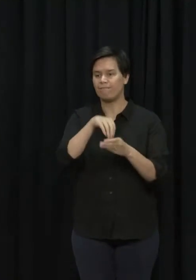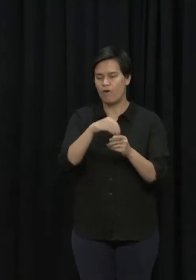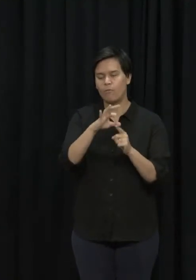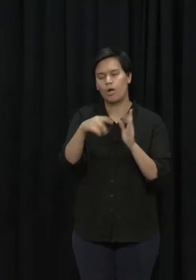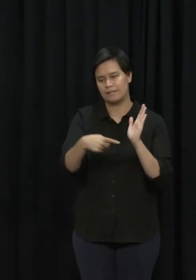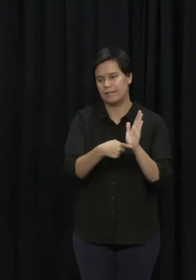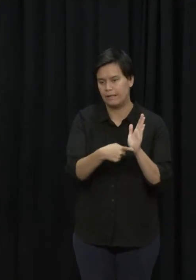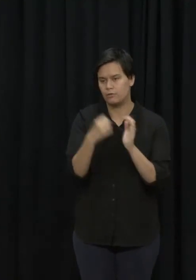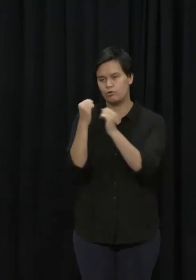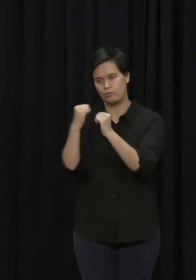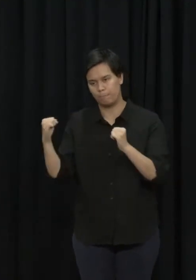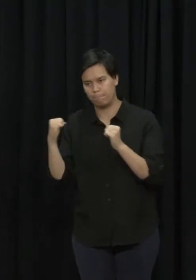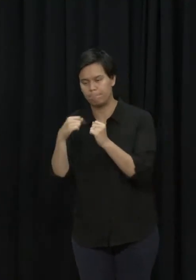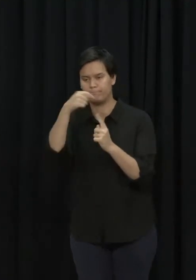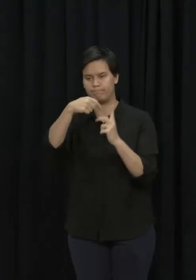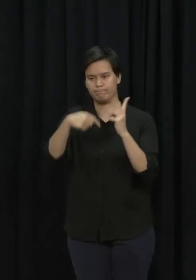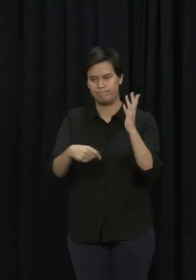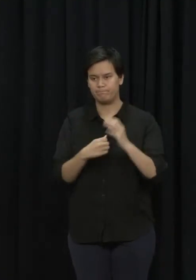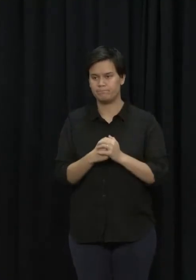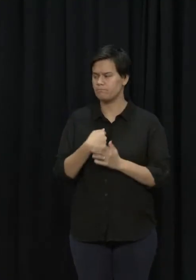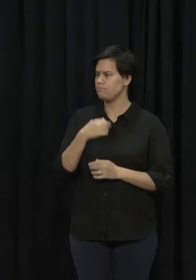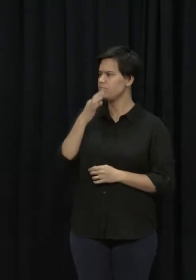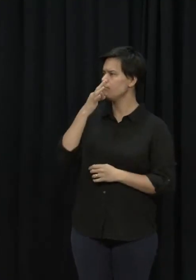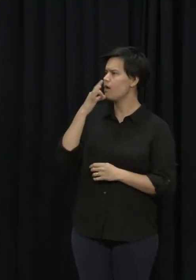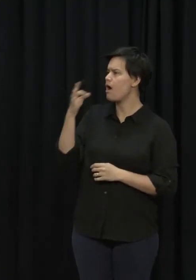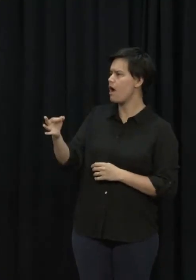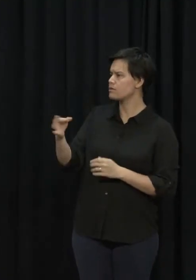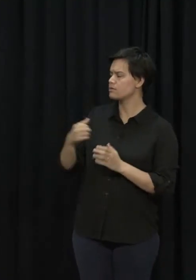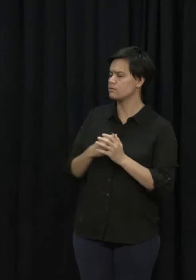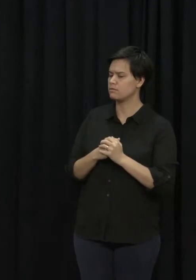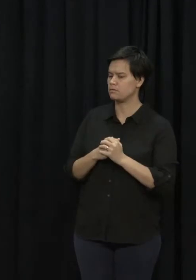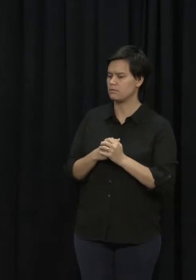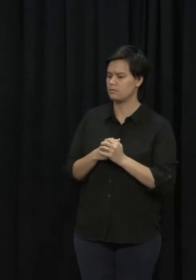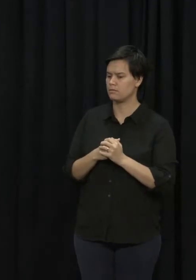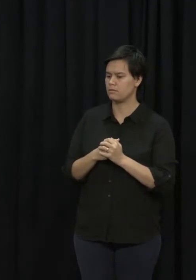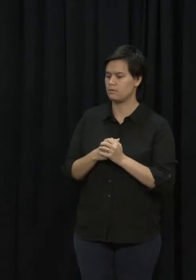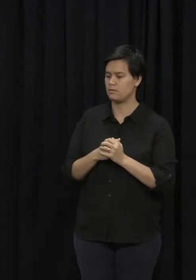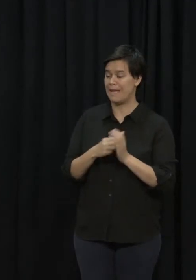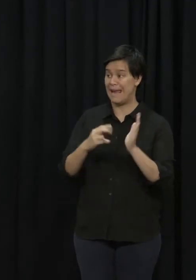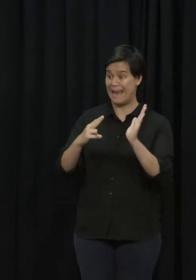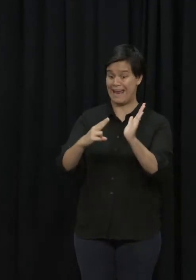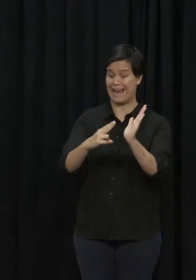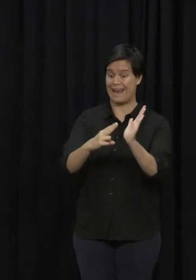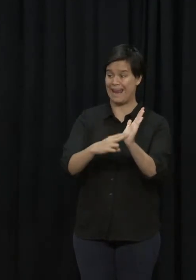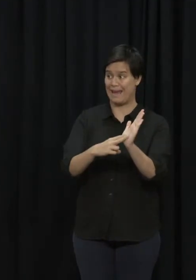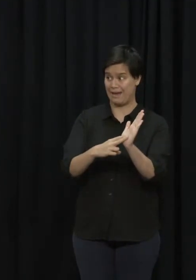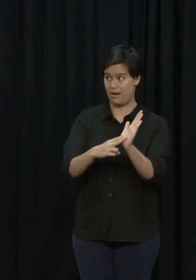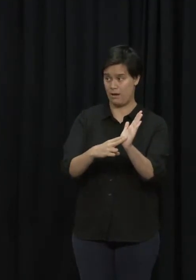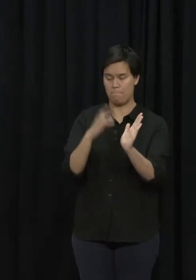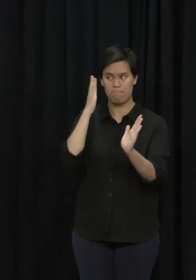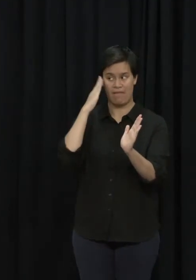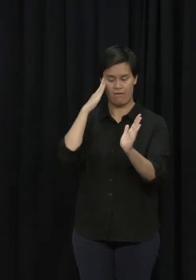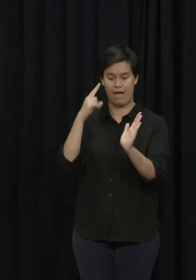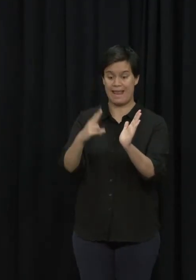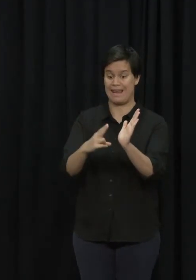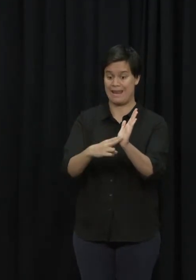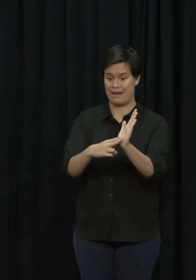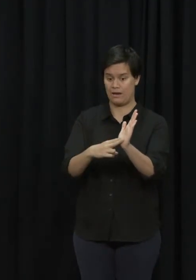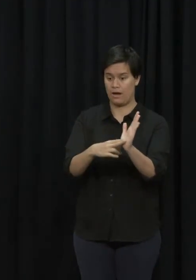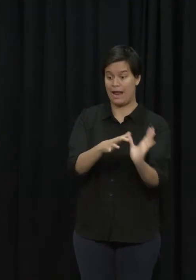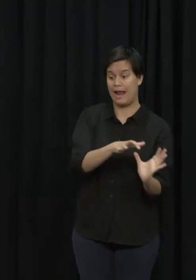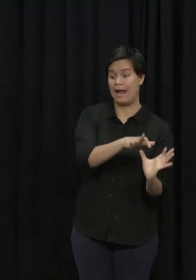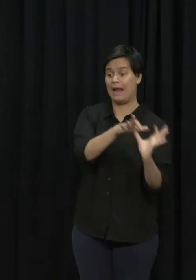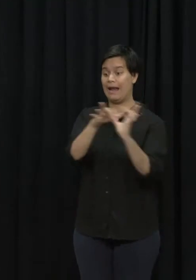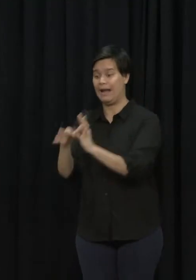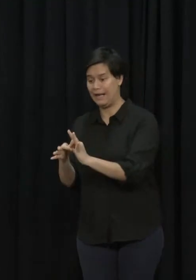you also outline why it took so long to figure out that case in with the mother was linked to that